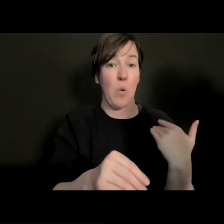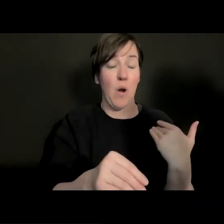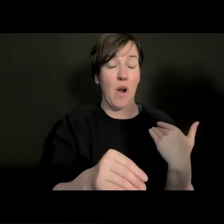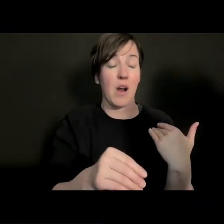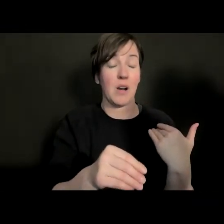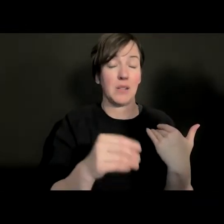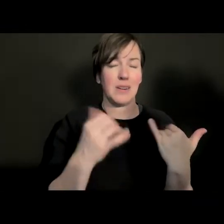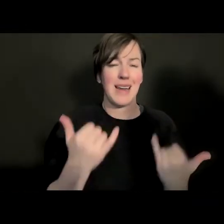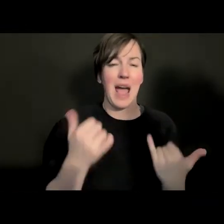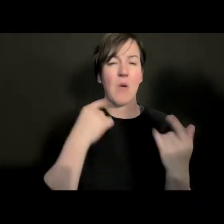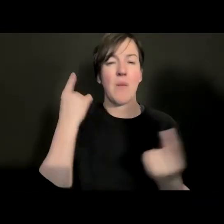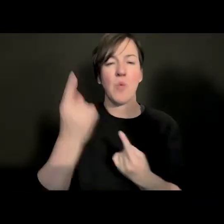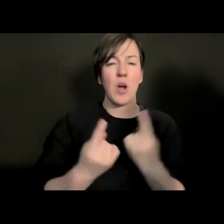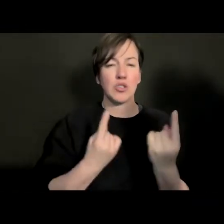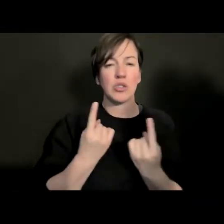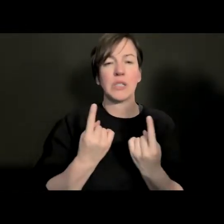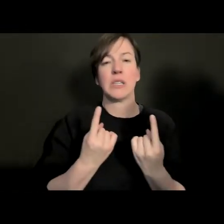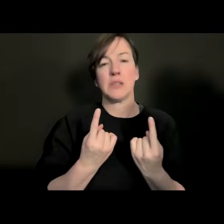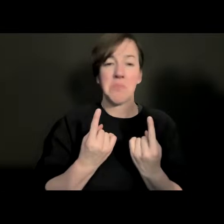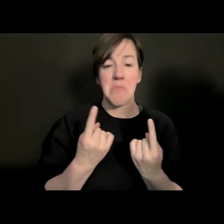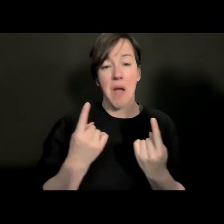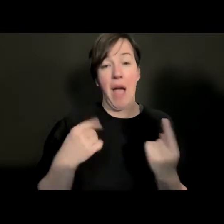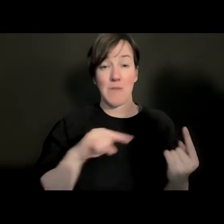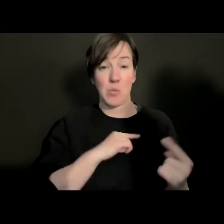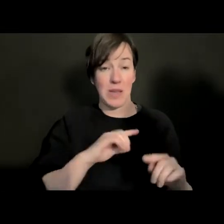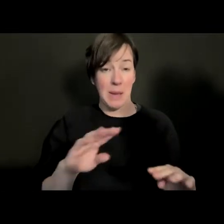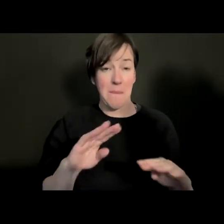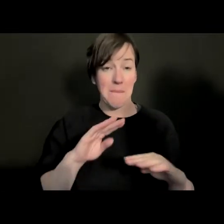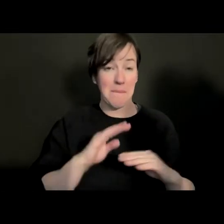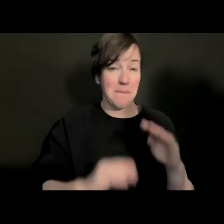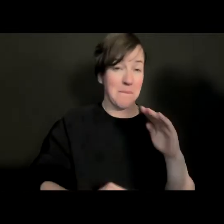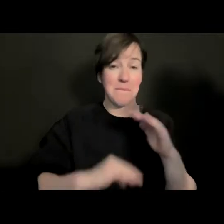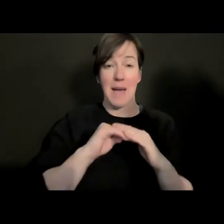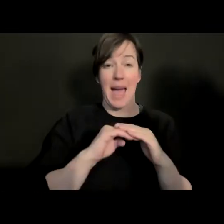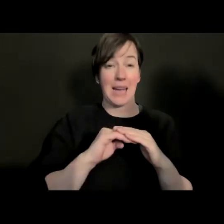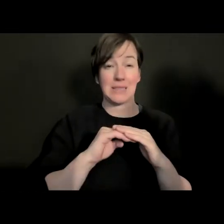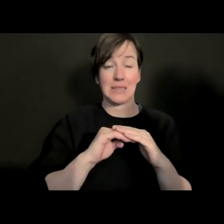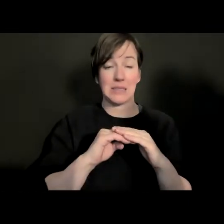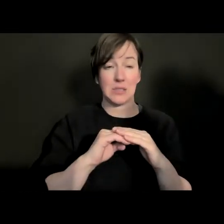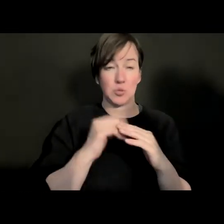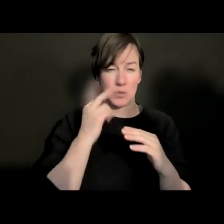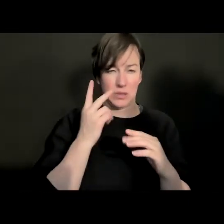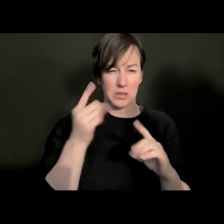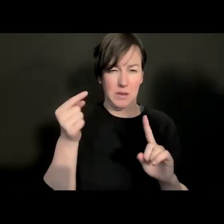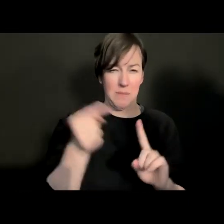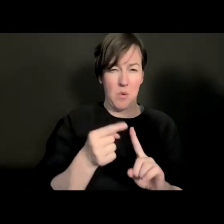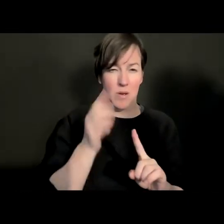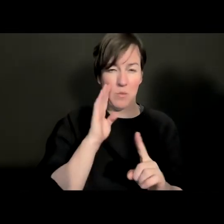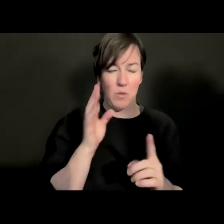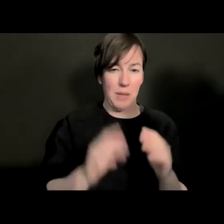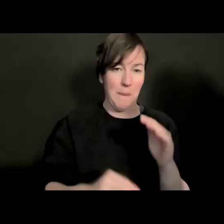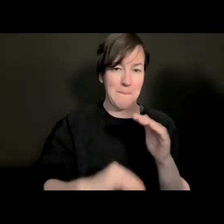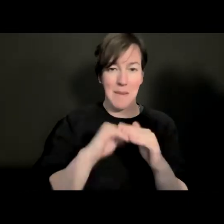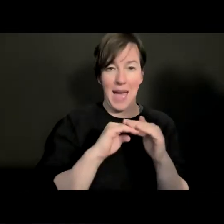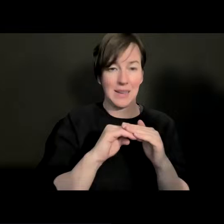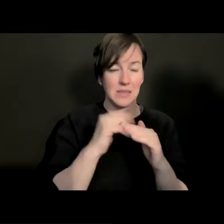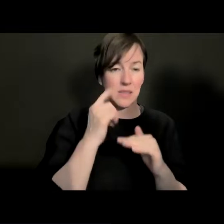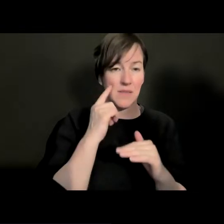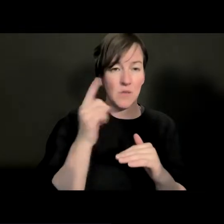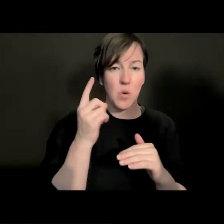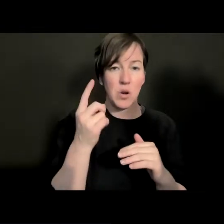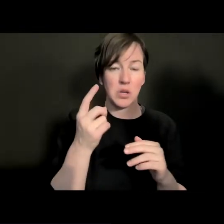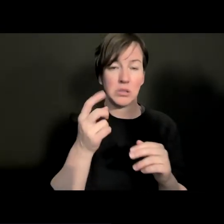I'm wondering, have we maxed out, or do we see a point where we max out in terms of